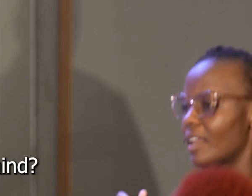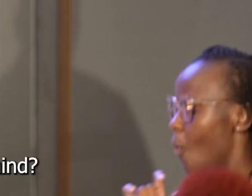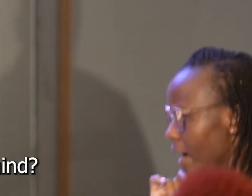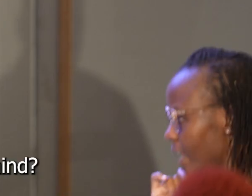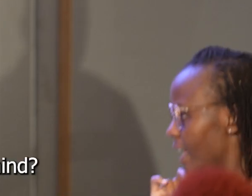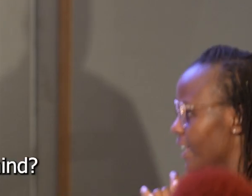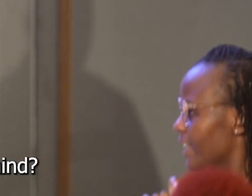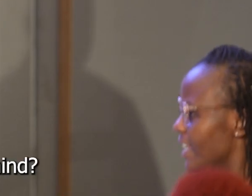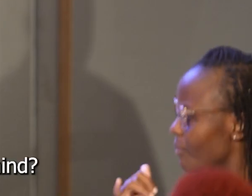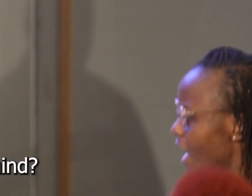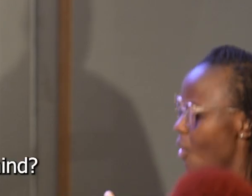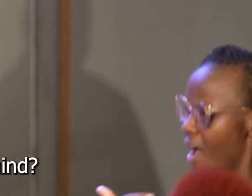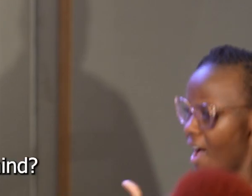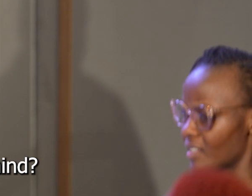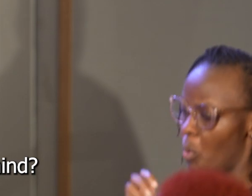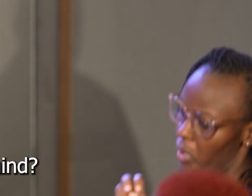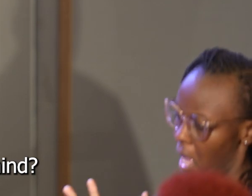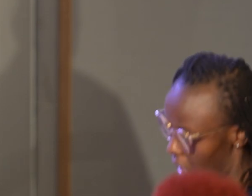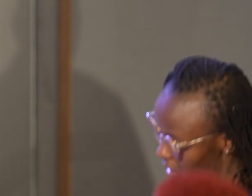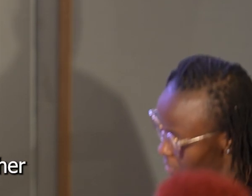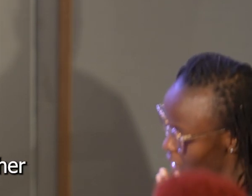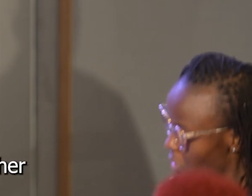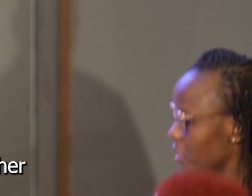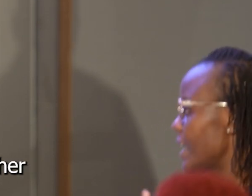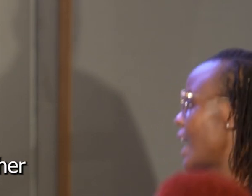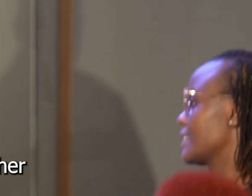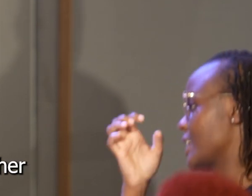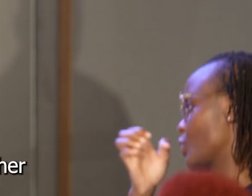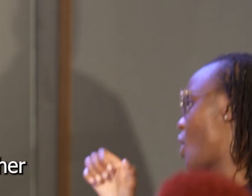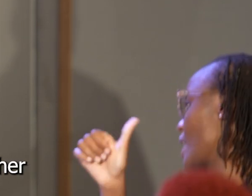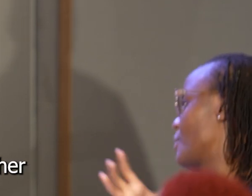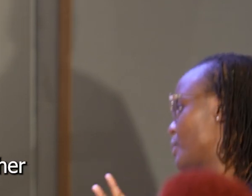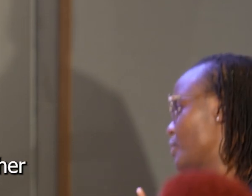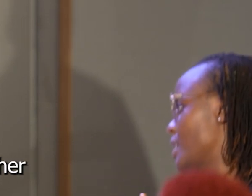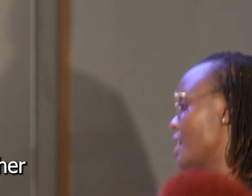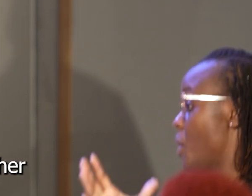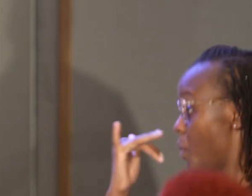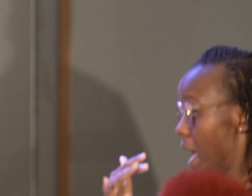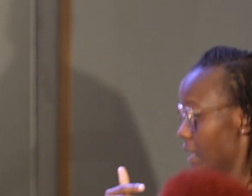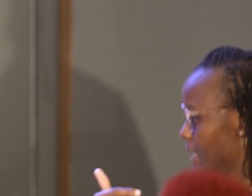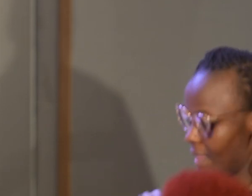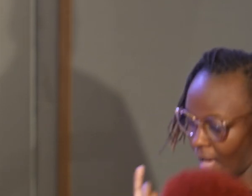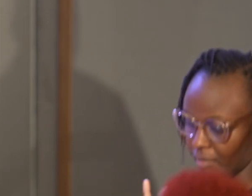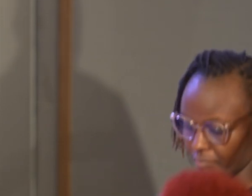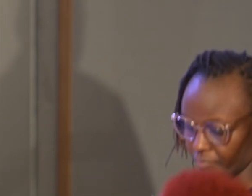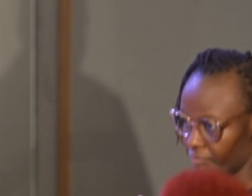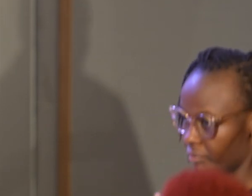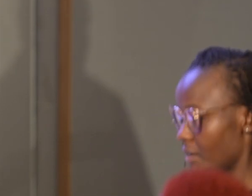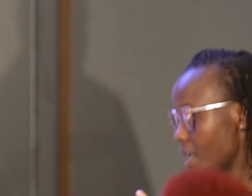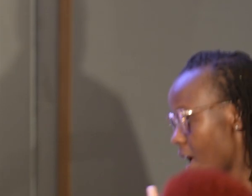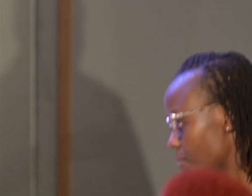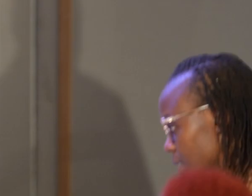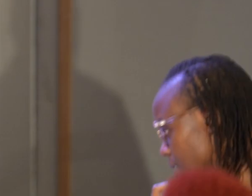times when we are leaving other people behind? Because now the option I have is either to give my PIN to